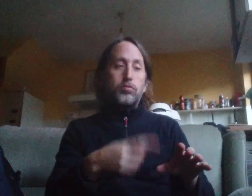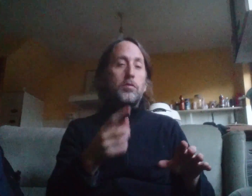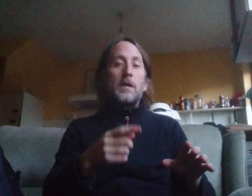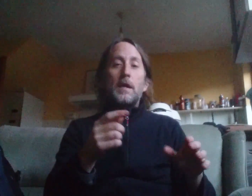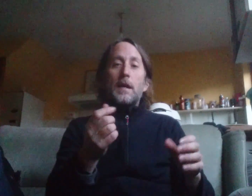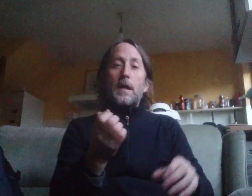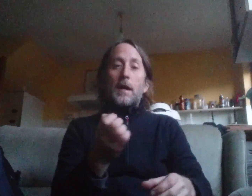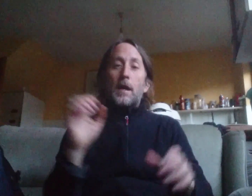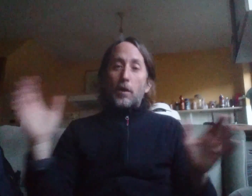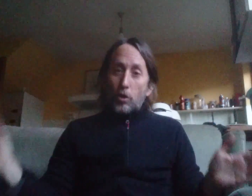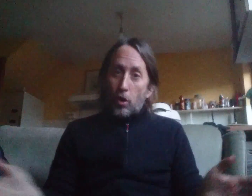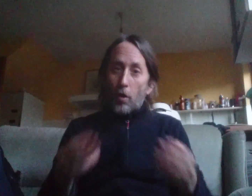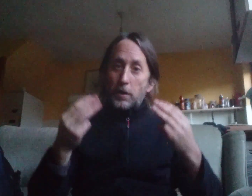do nearly all of it at home.